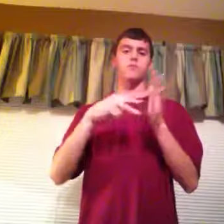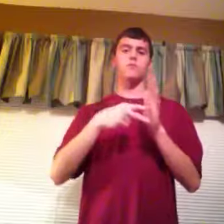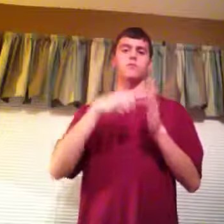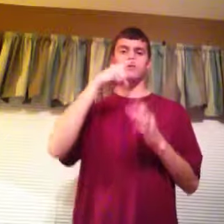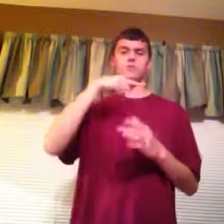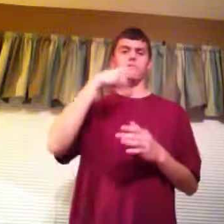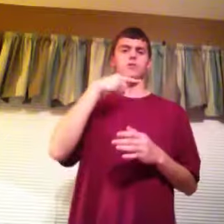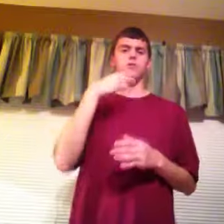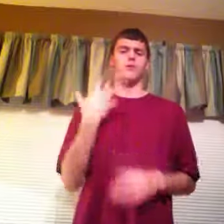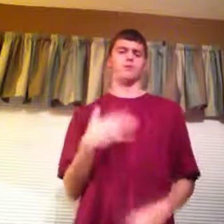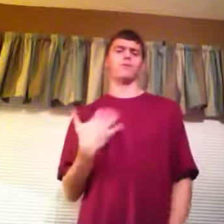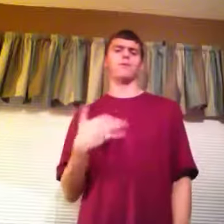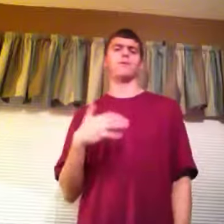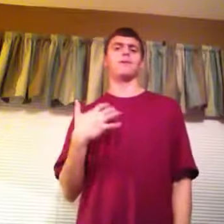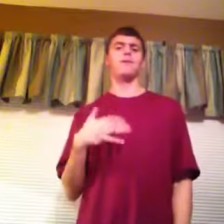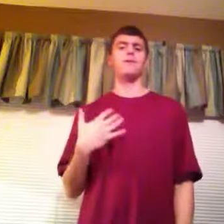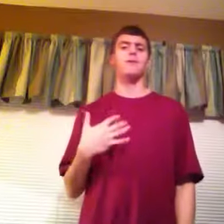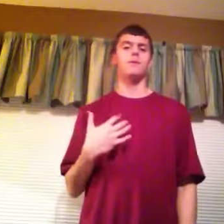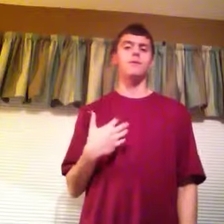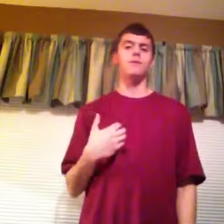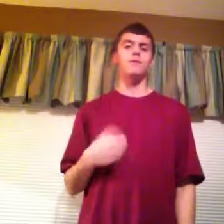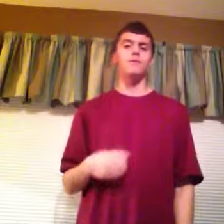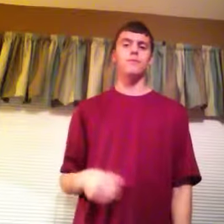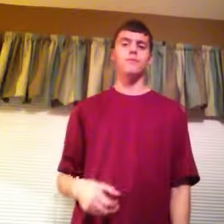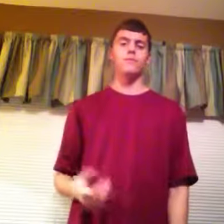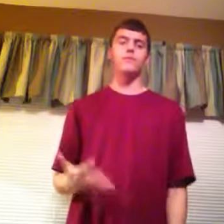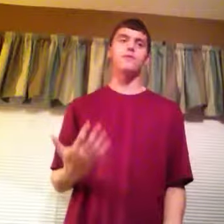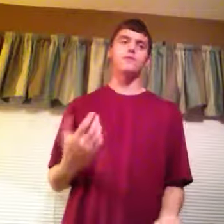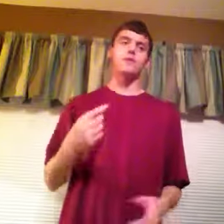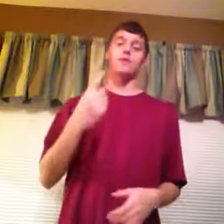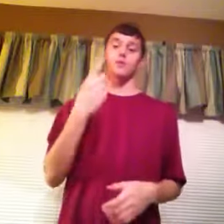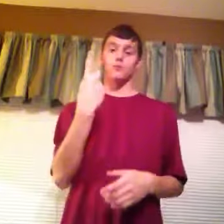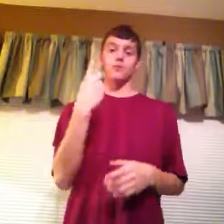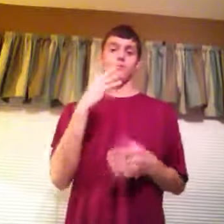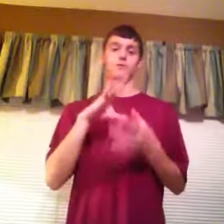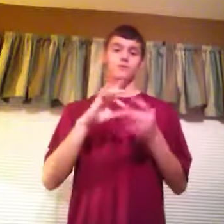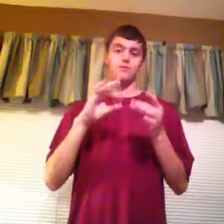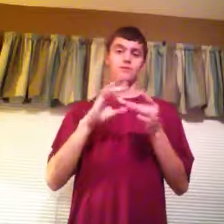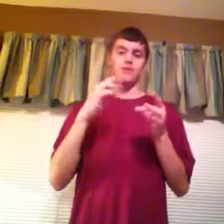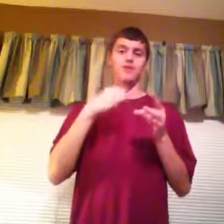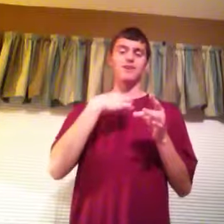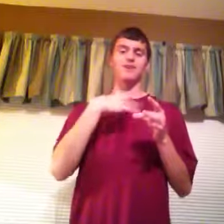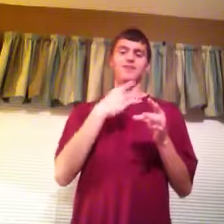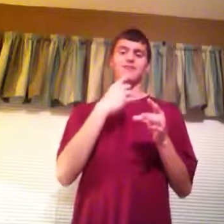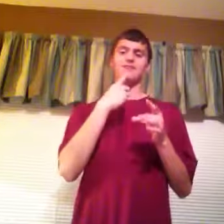Yeah, I mean, we want to hear that today, and if you have one own, that's how,